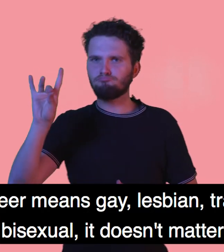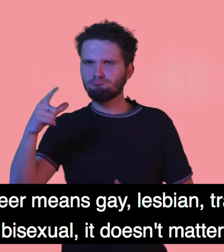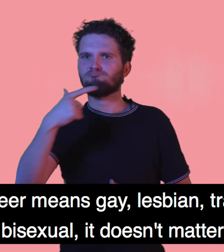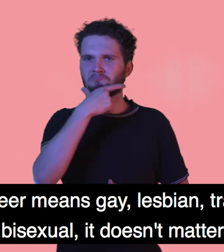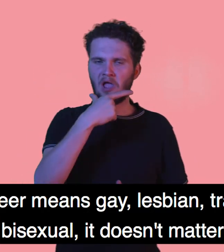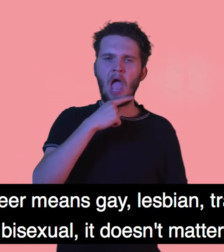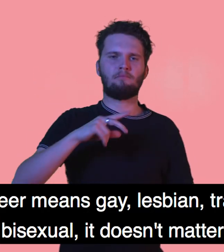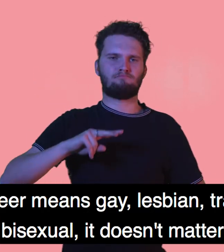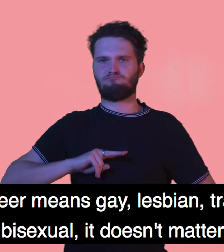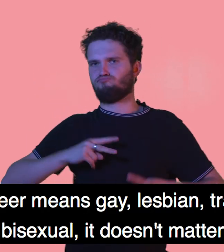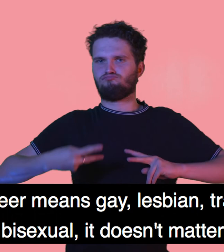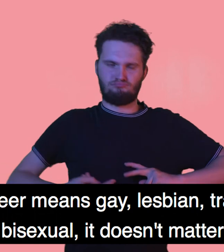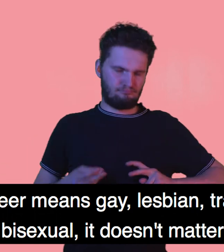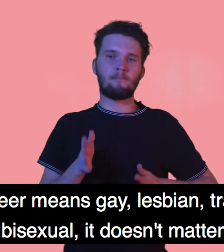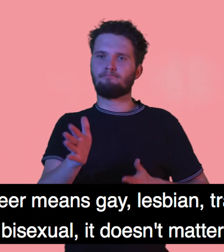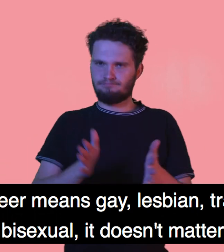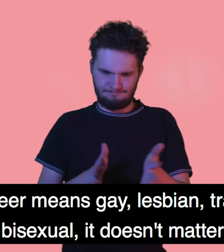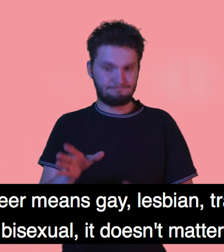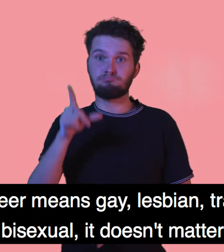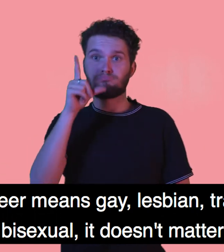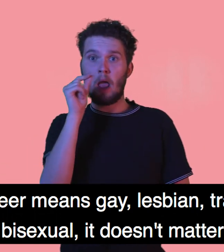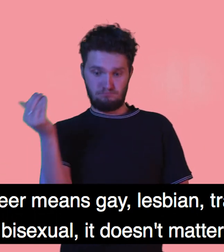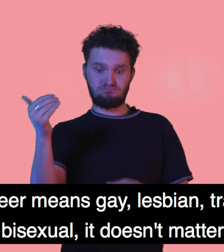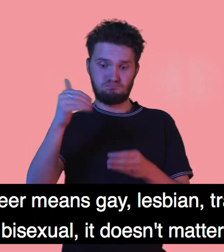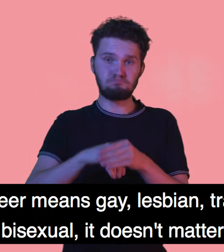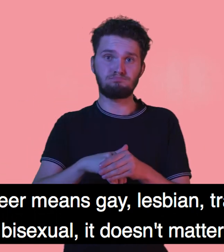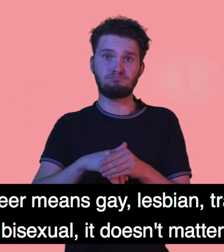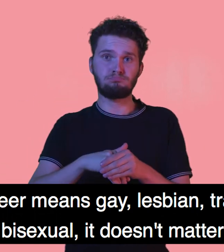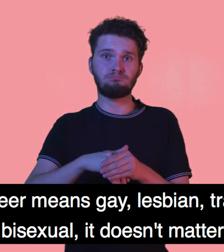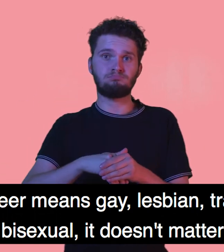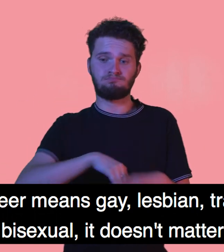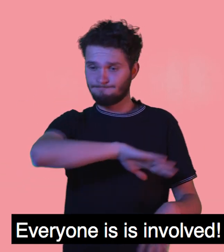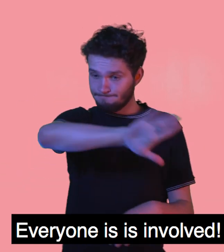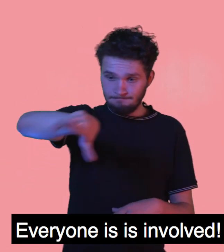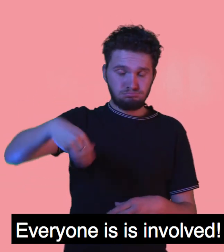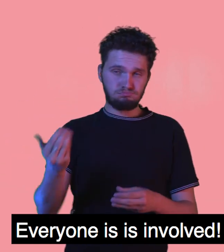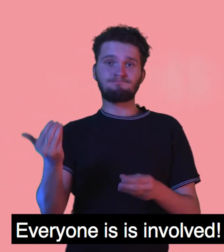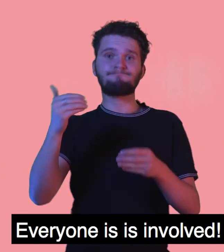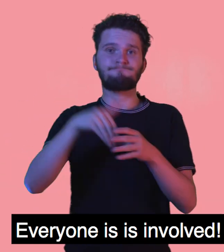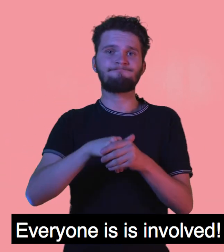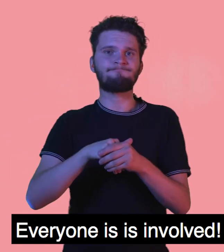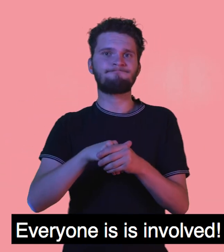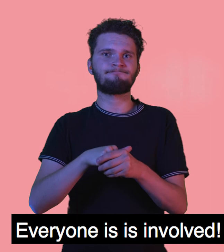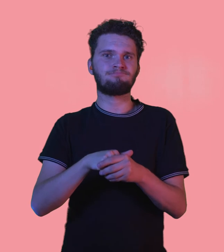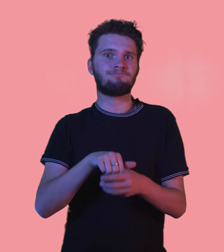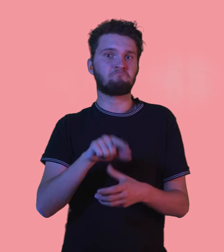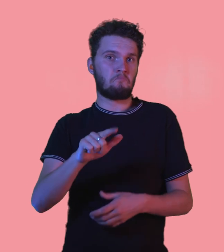Queer means gay, lesbian, trans, bisexual. It doesn't matter, everyone is involved.